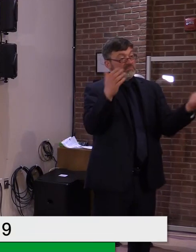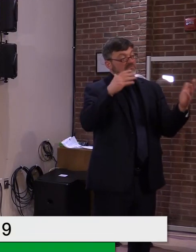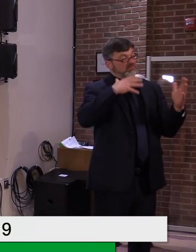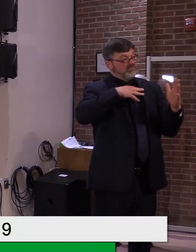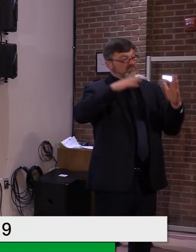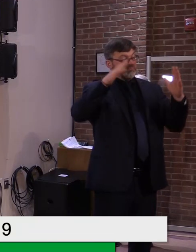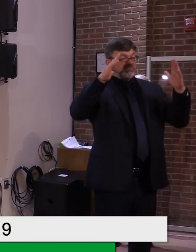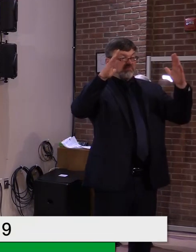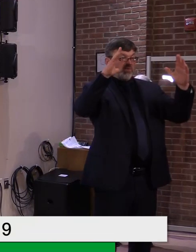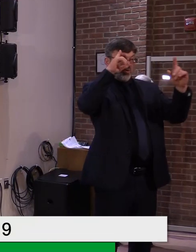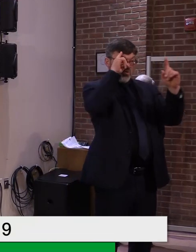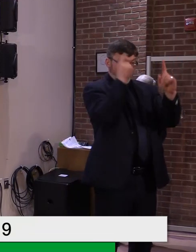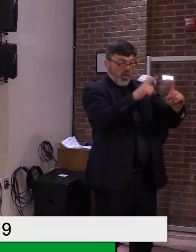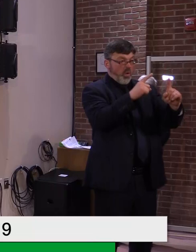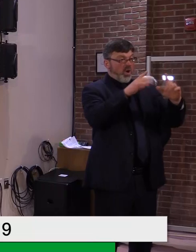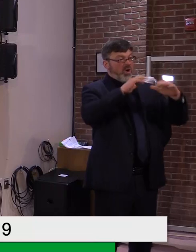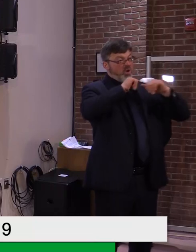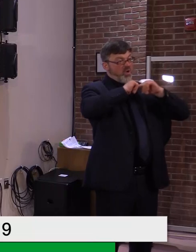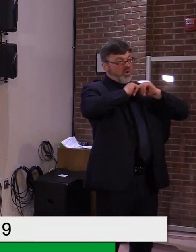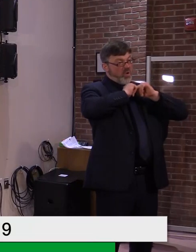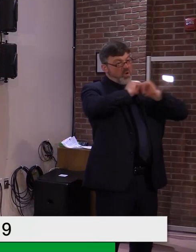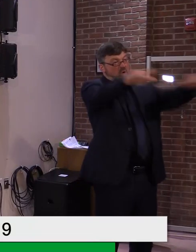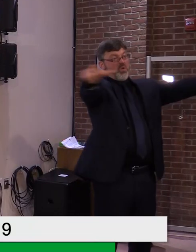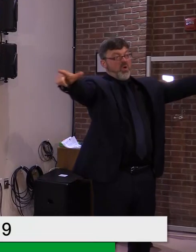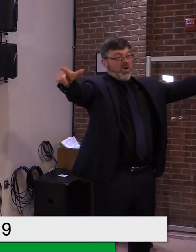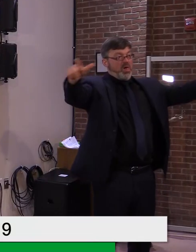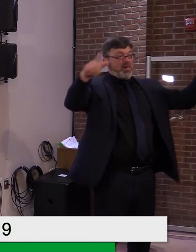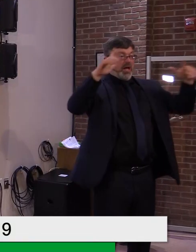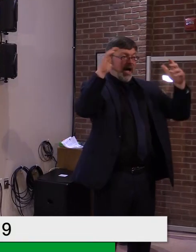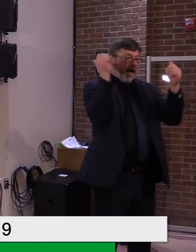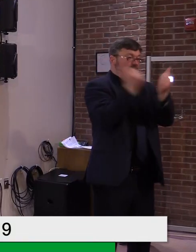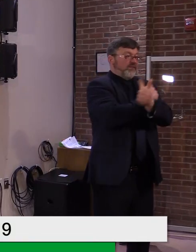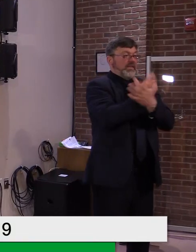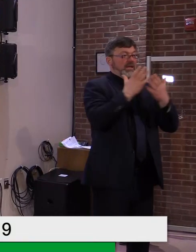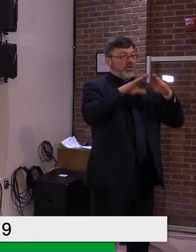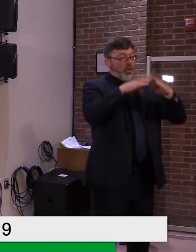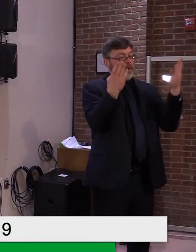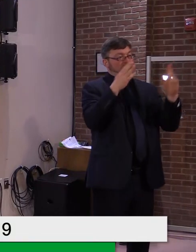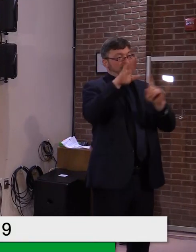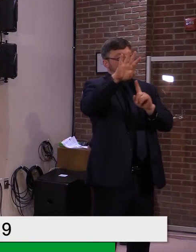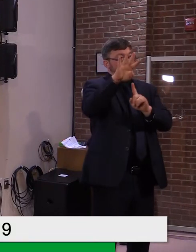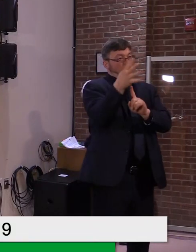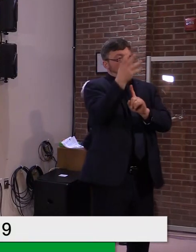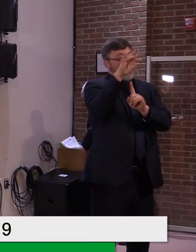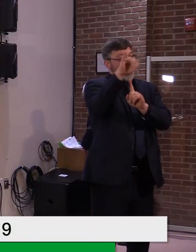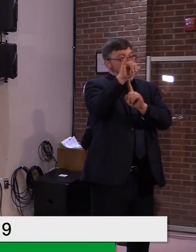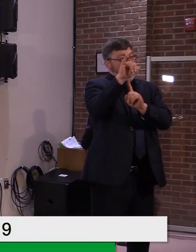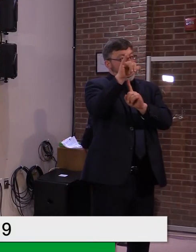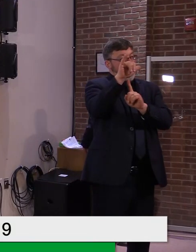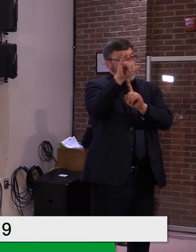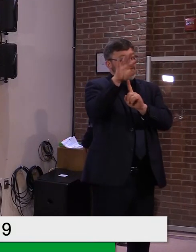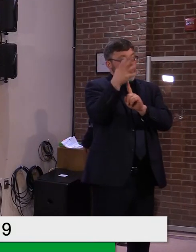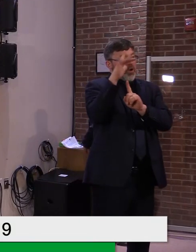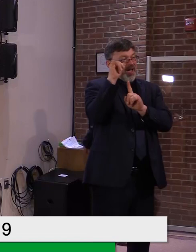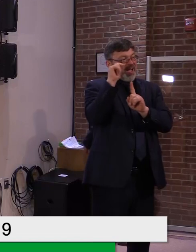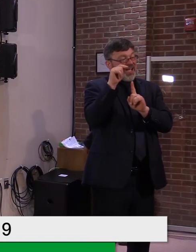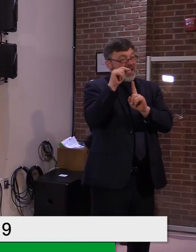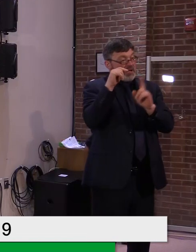back to normal in a work-related setting. So